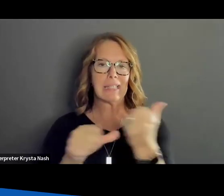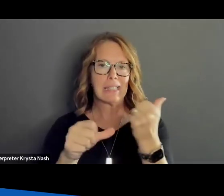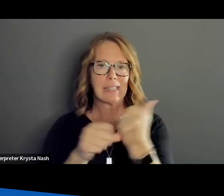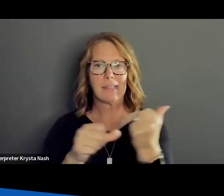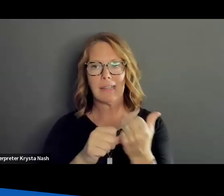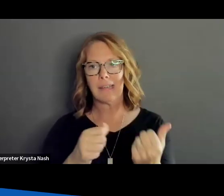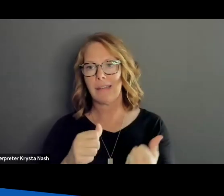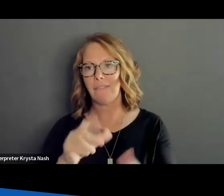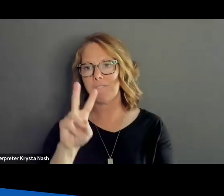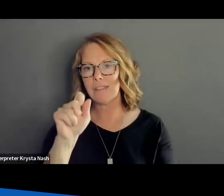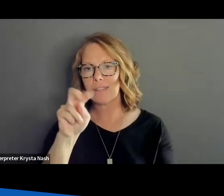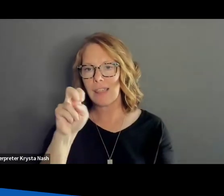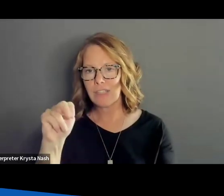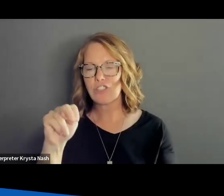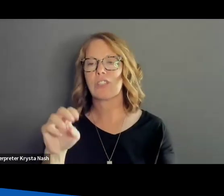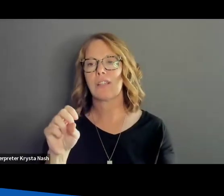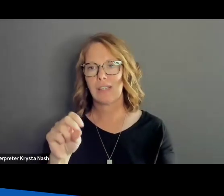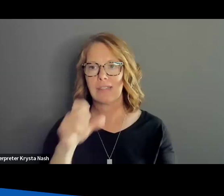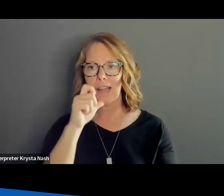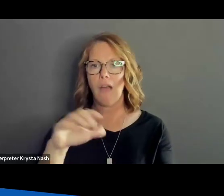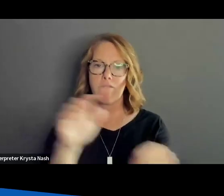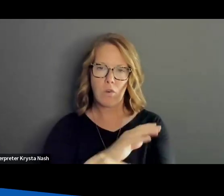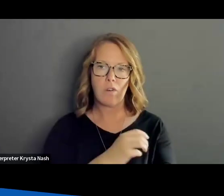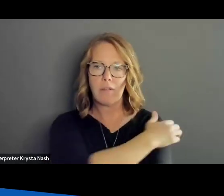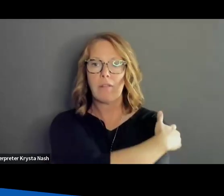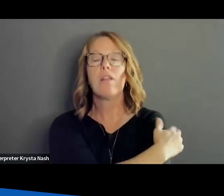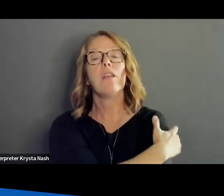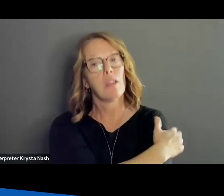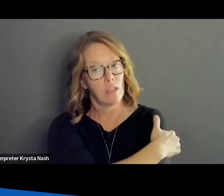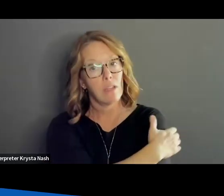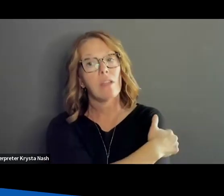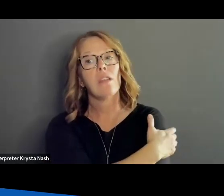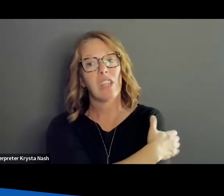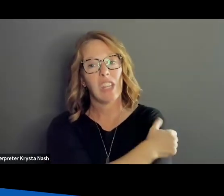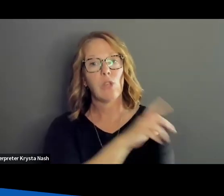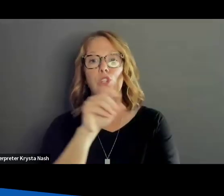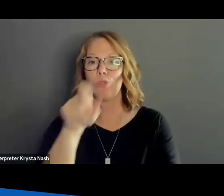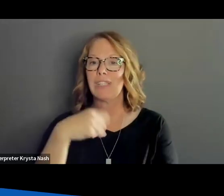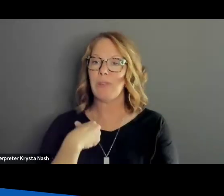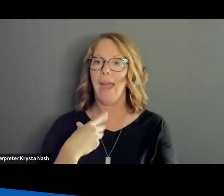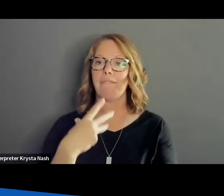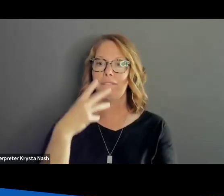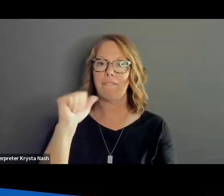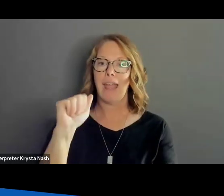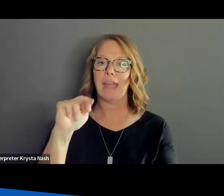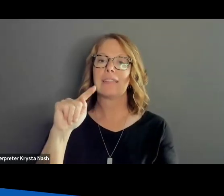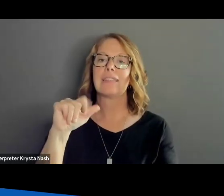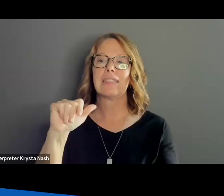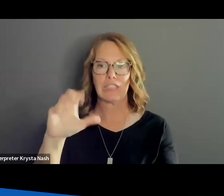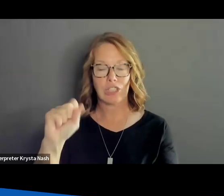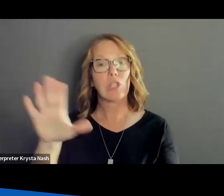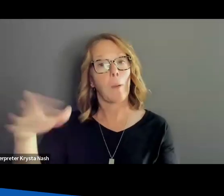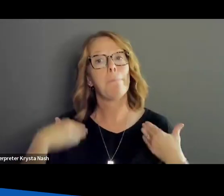ventilation that's not, putting you on full ventilation. You do need to have anesthesia because your body will still react to